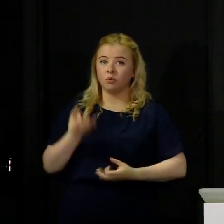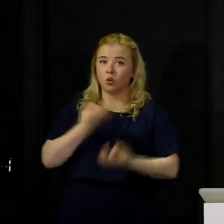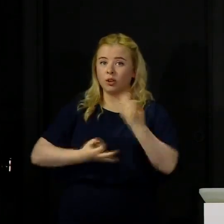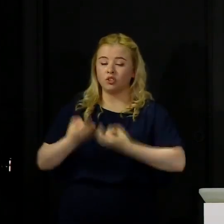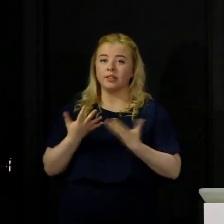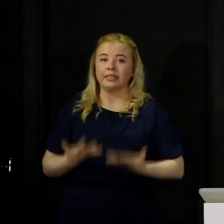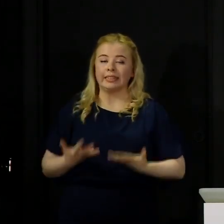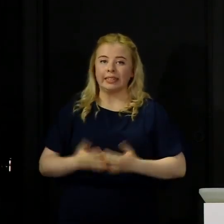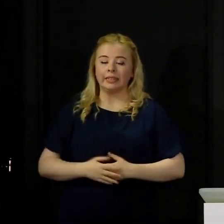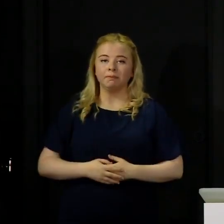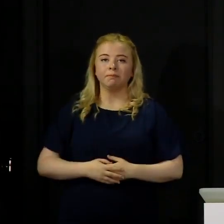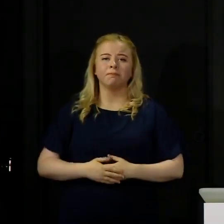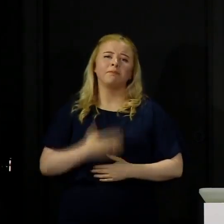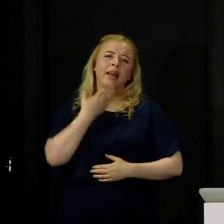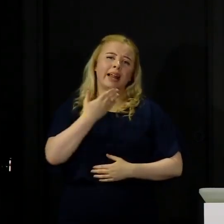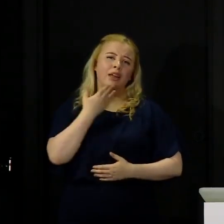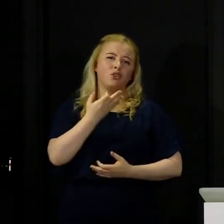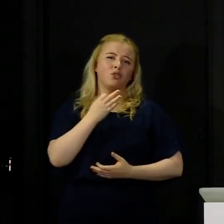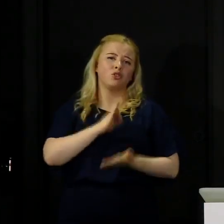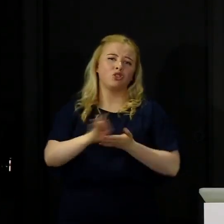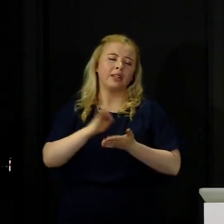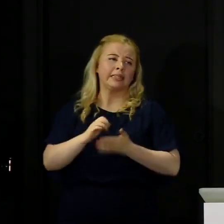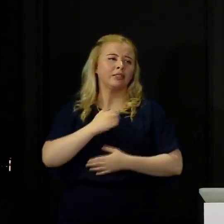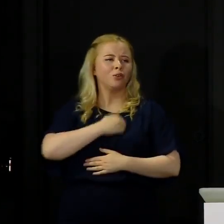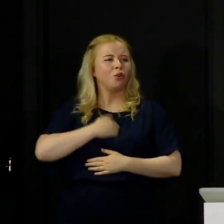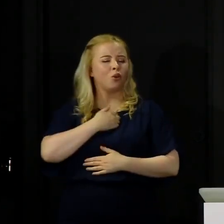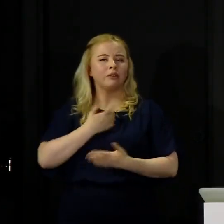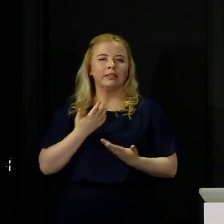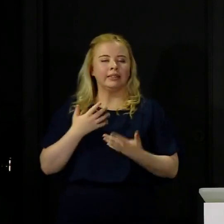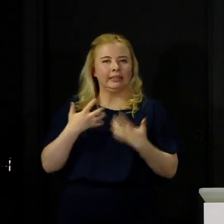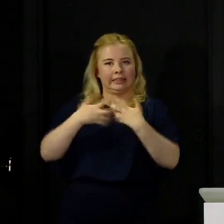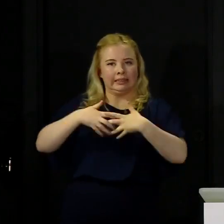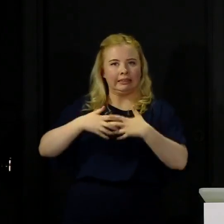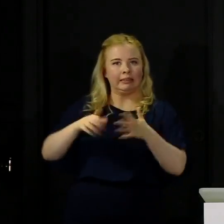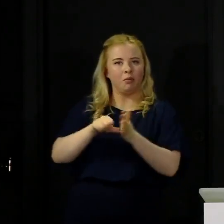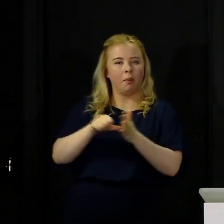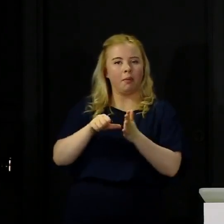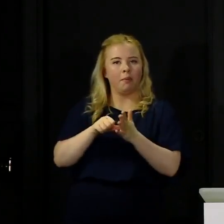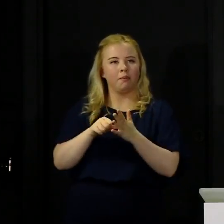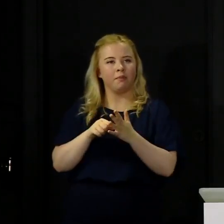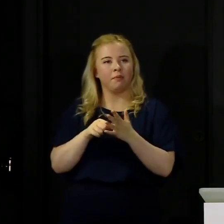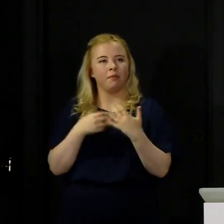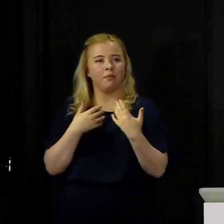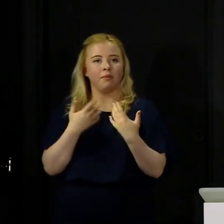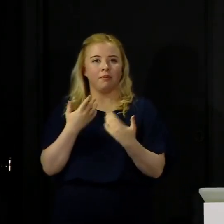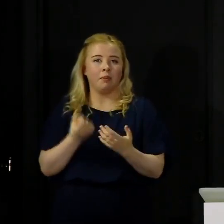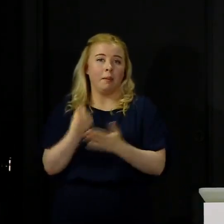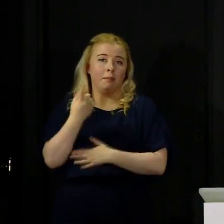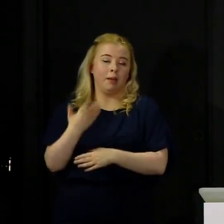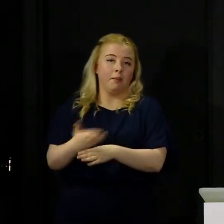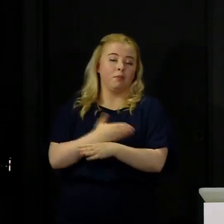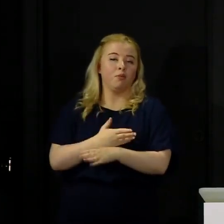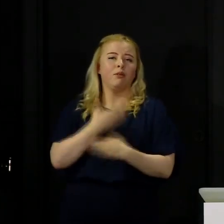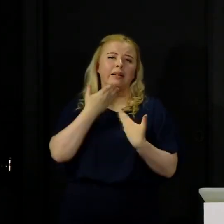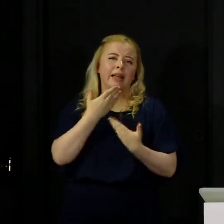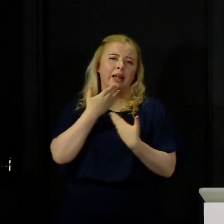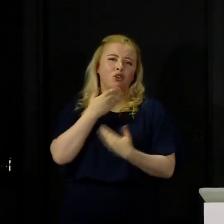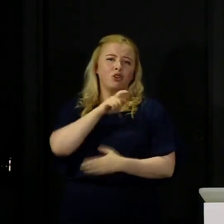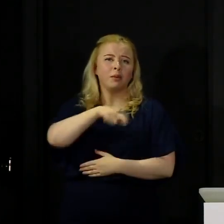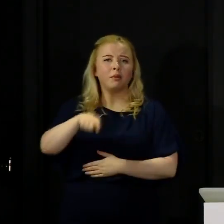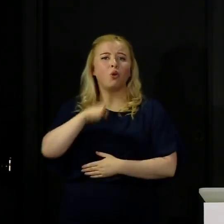questions we've got today. My thanks to journalists. Apologies for the technical problem we appear to have earlier on, and my thanks to those